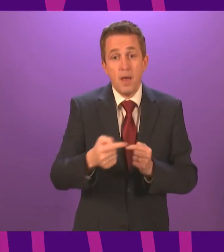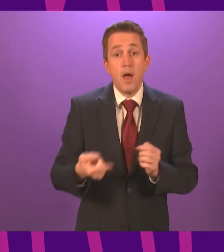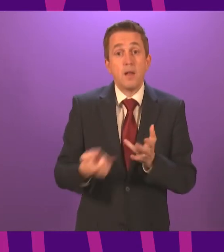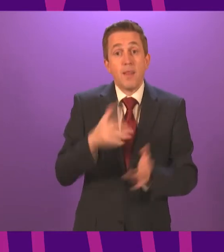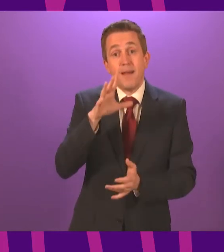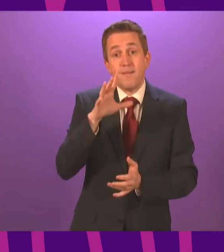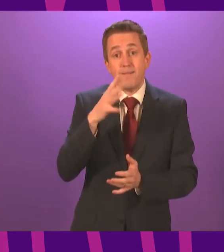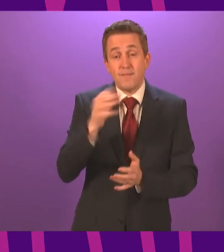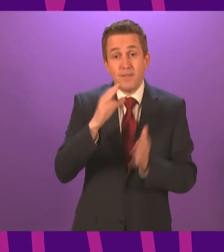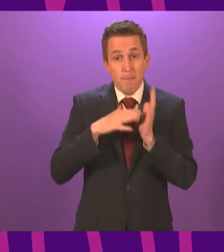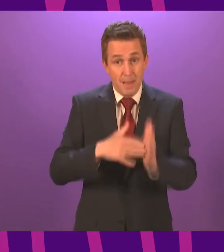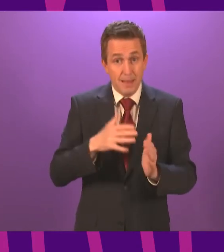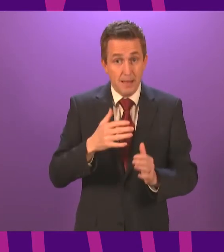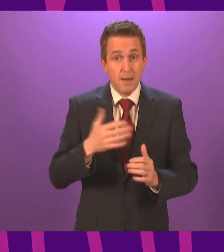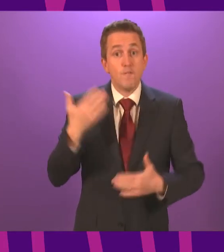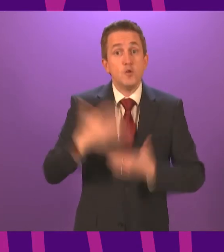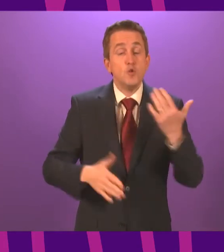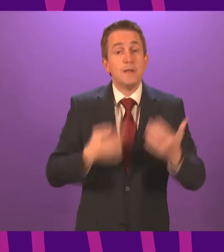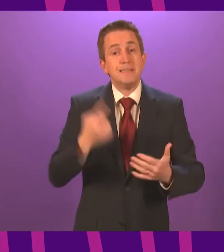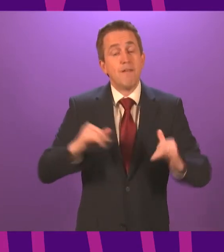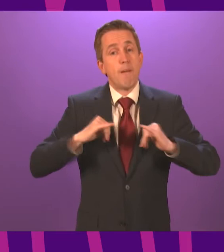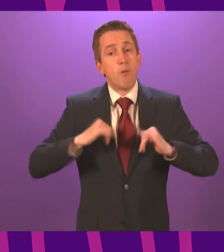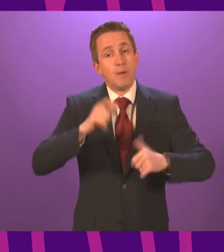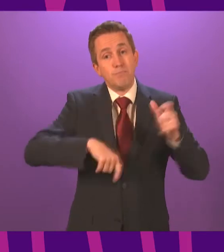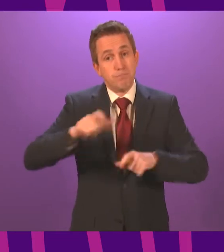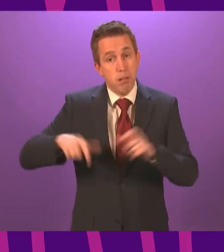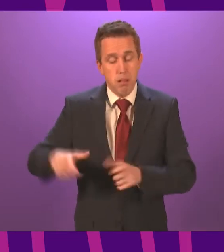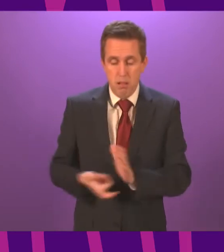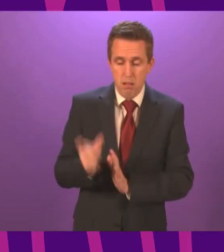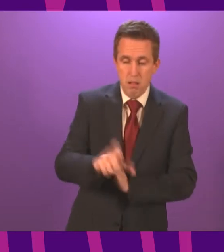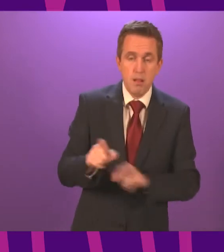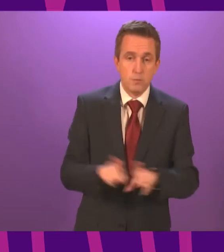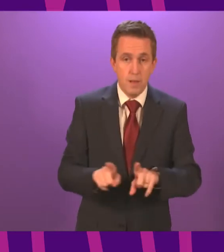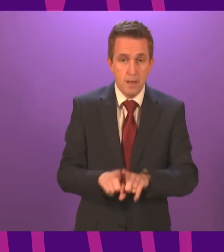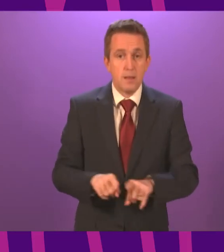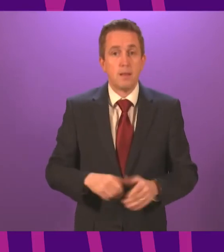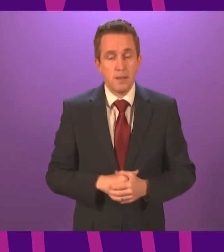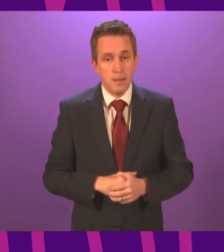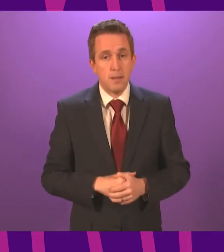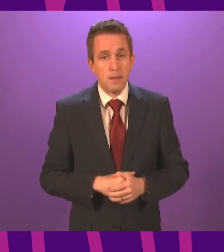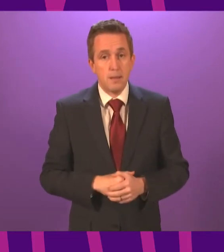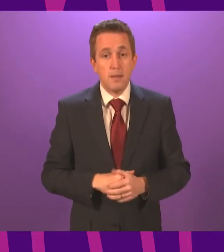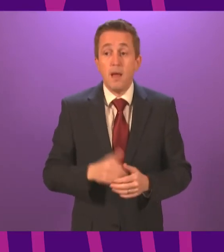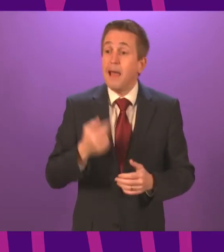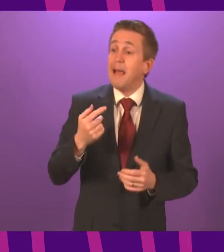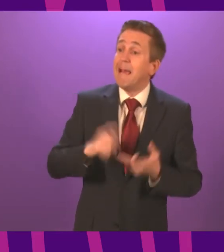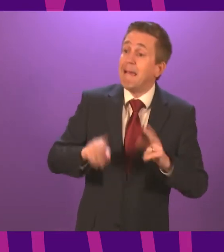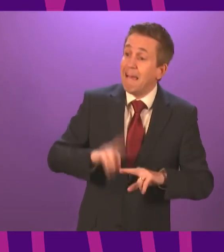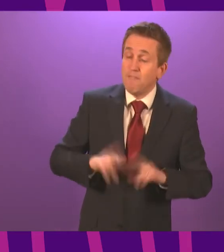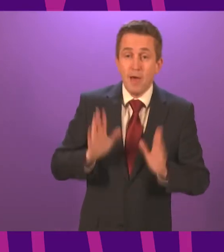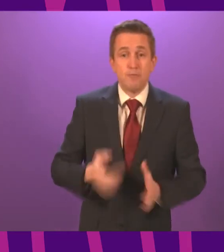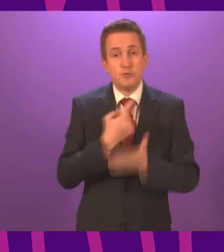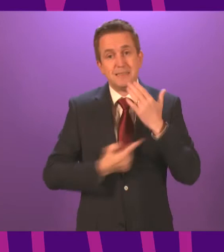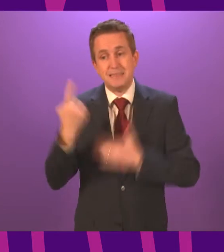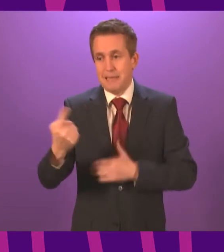£15 million for newly self-employed people. I also recognise the importance of supporting people to self-isolate and the key role that